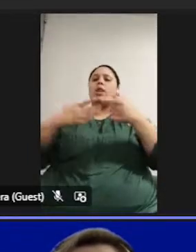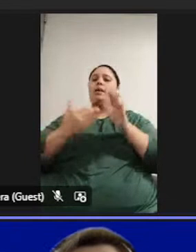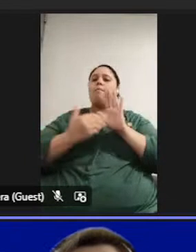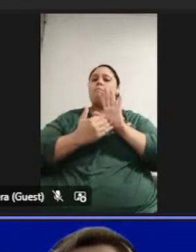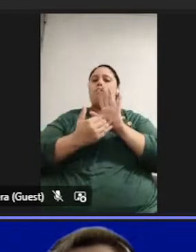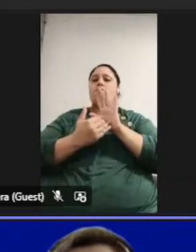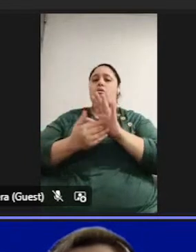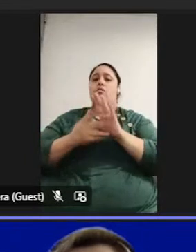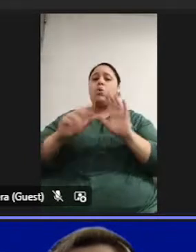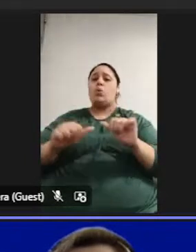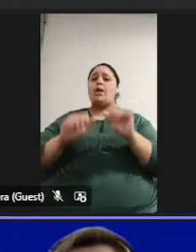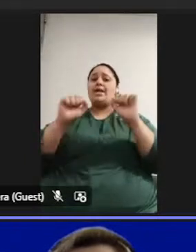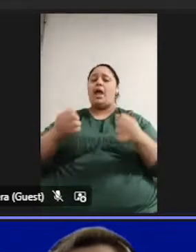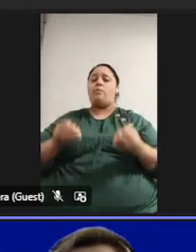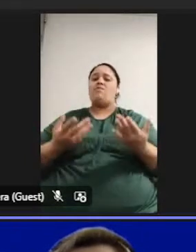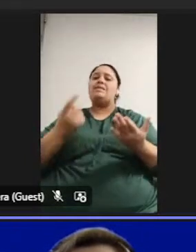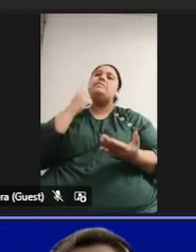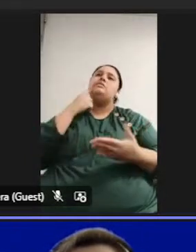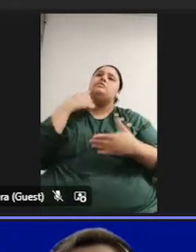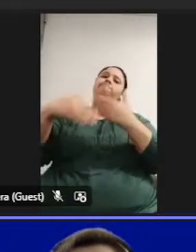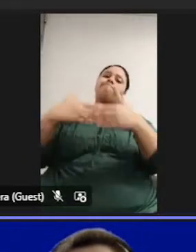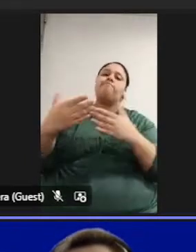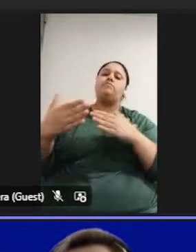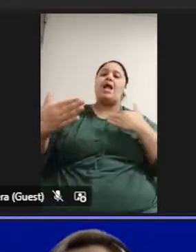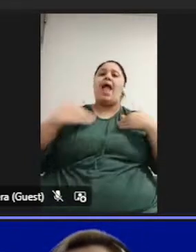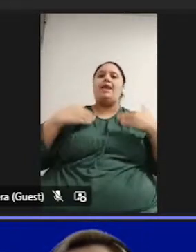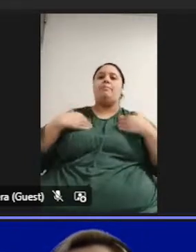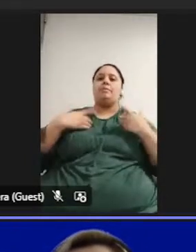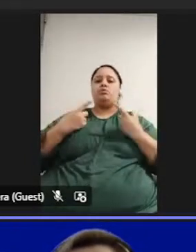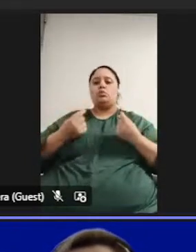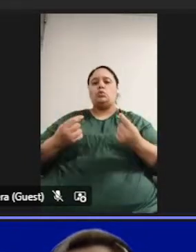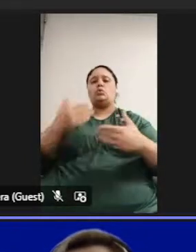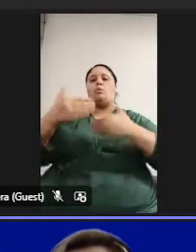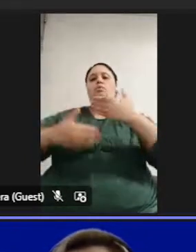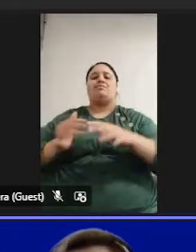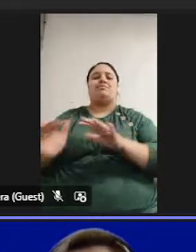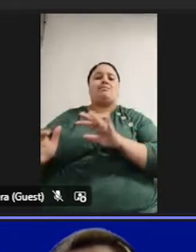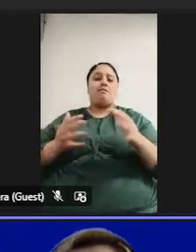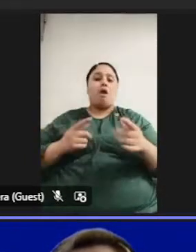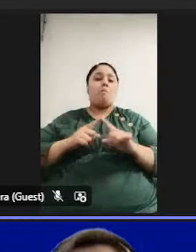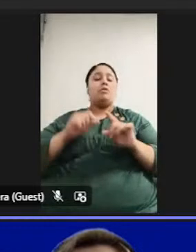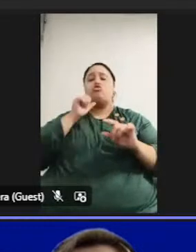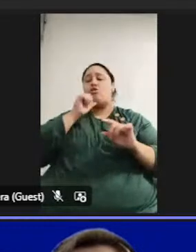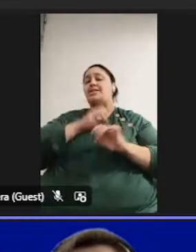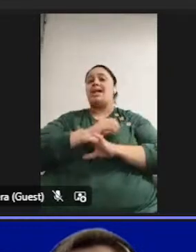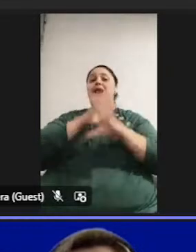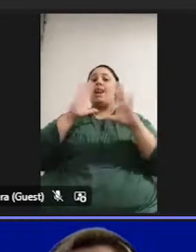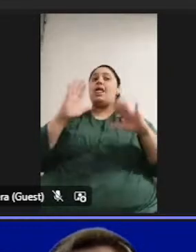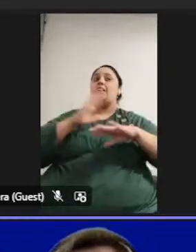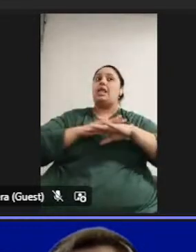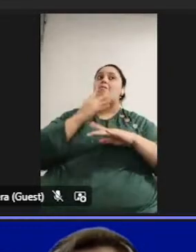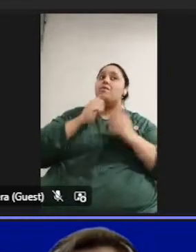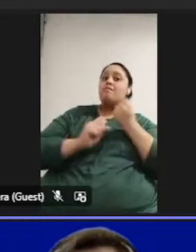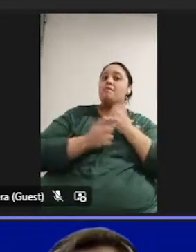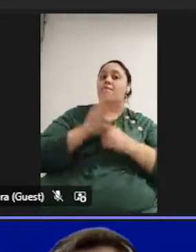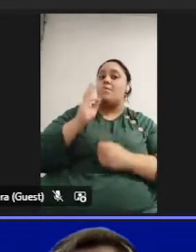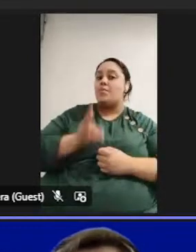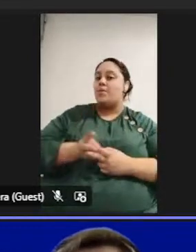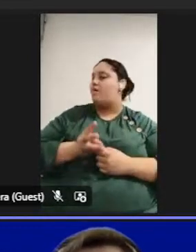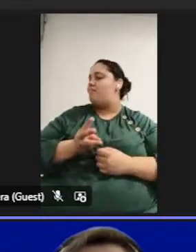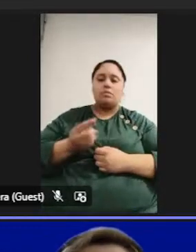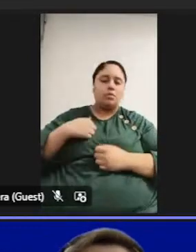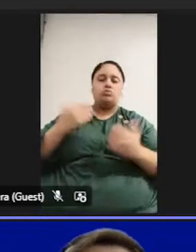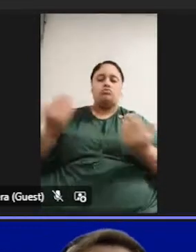of the administration around wheeling processes, it's not clear as to the timing of that model. And so we certainly encourage municipalities